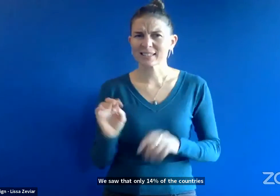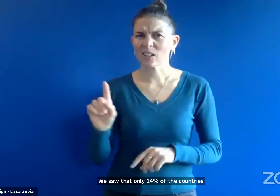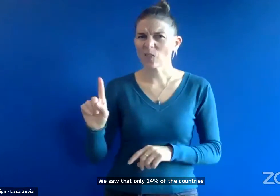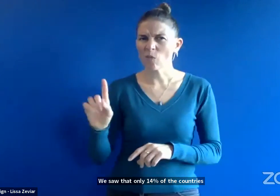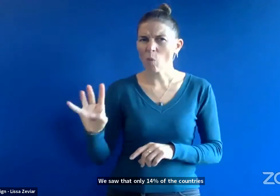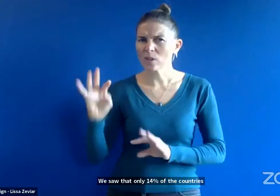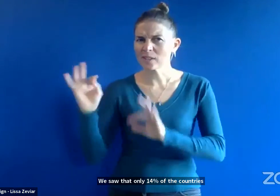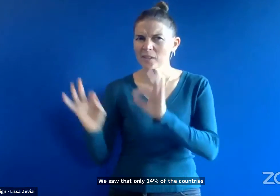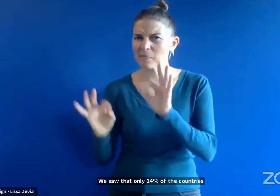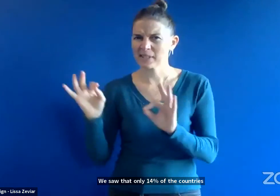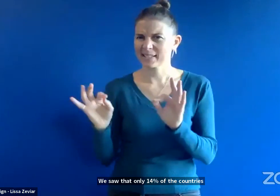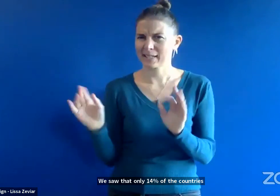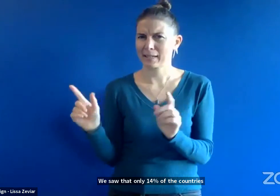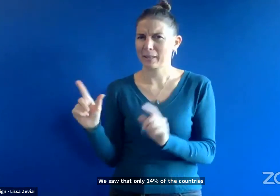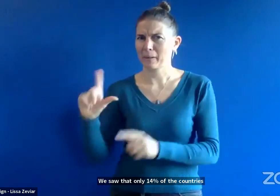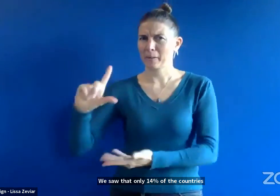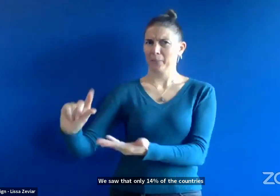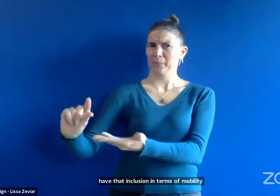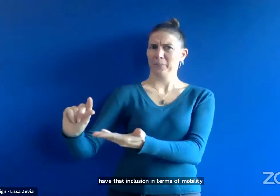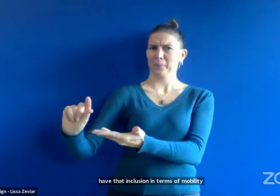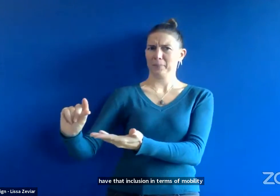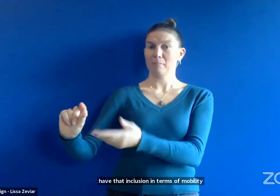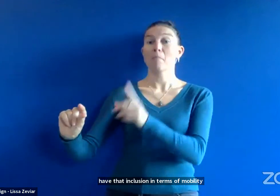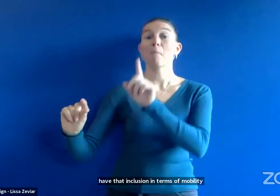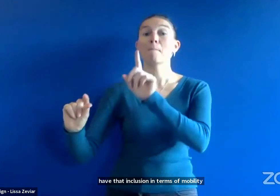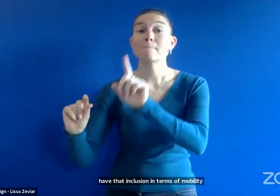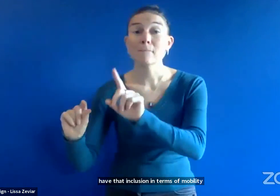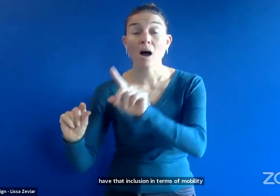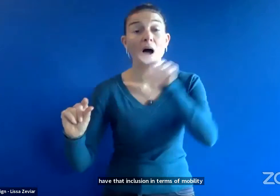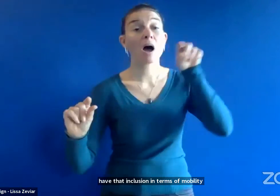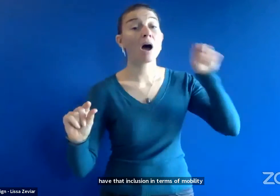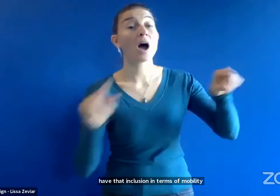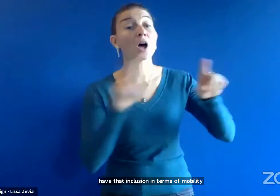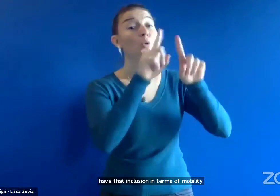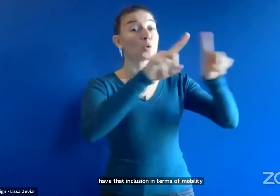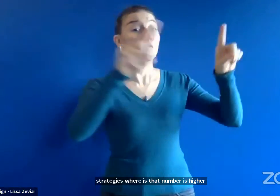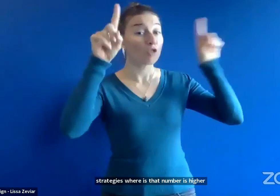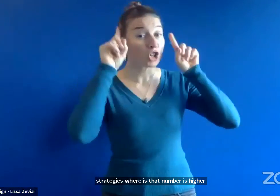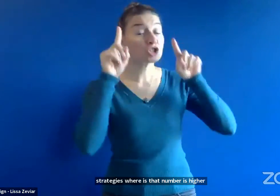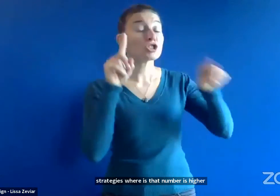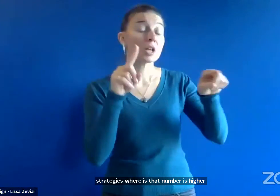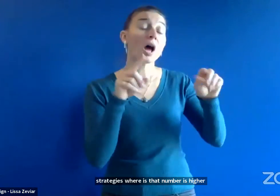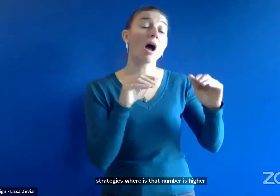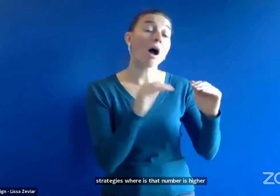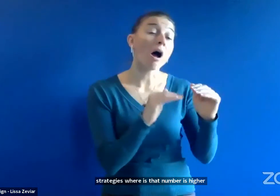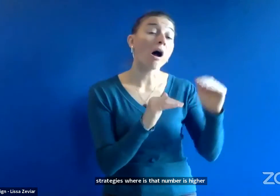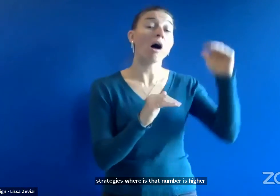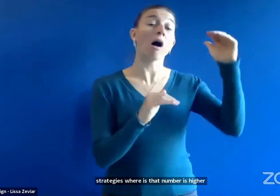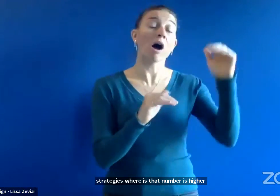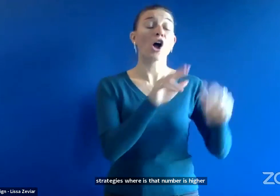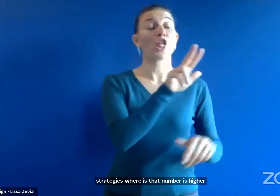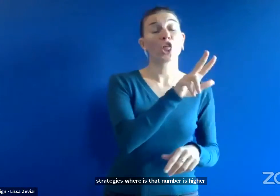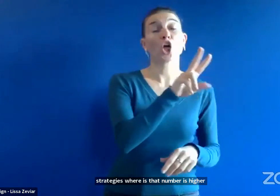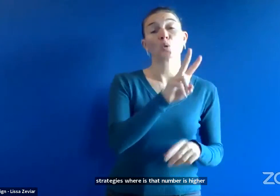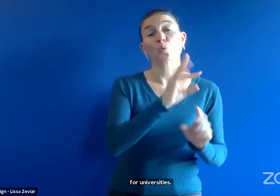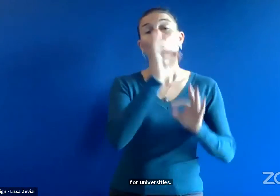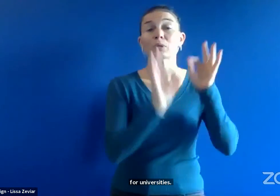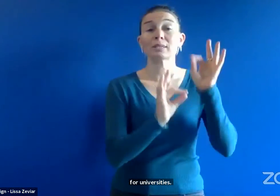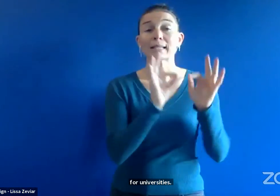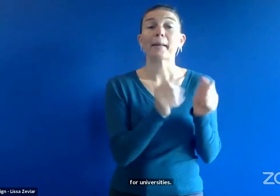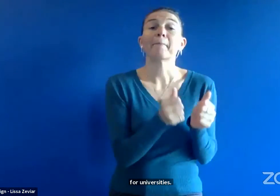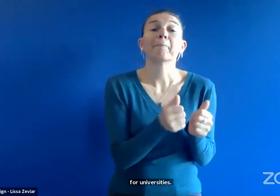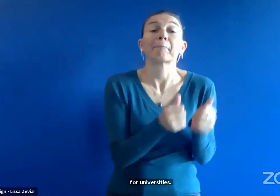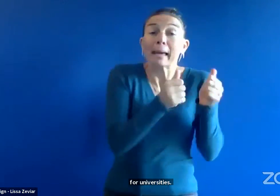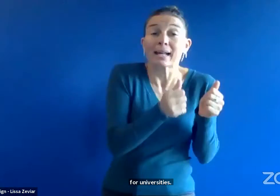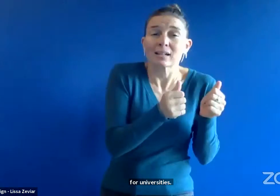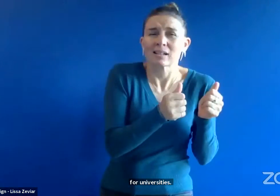strategies, whereas that number is higher for the universities. It is 32%, it is better, but still